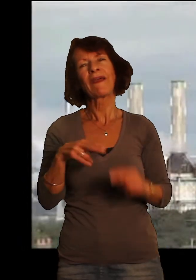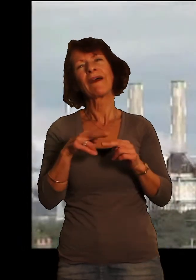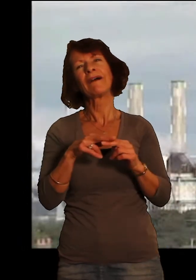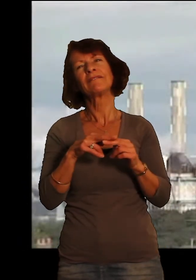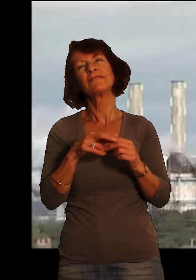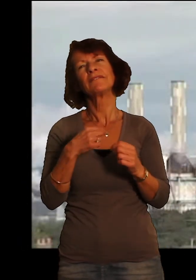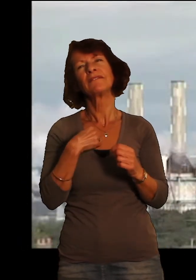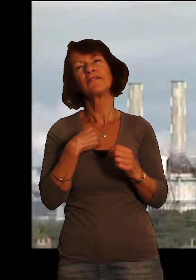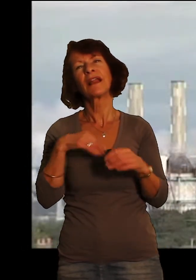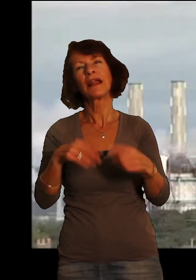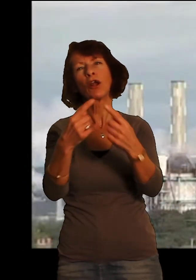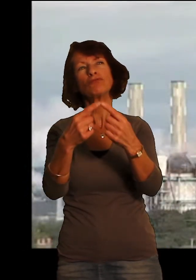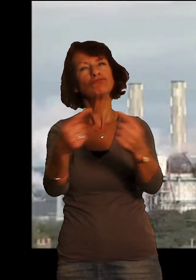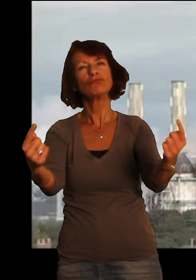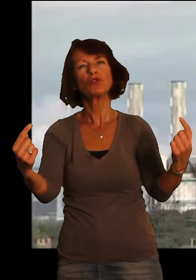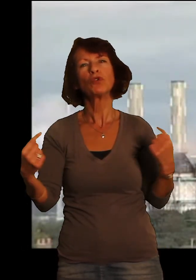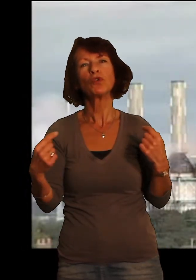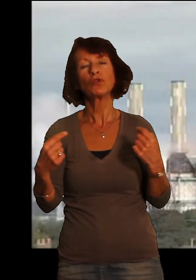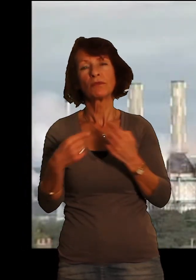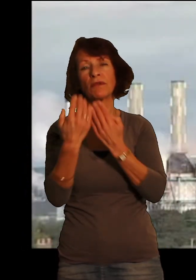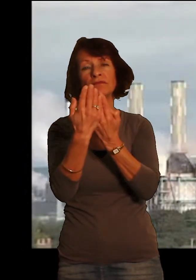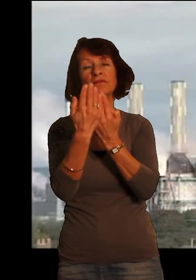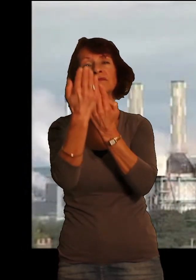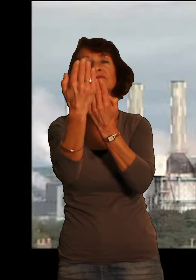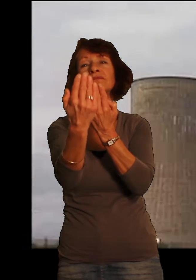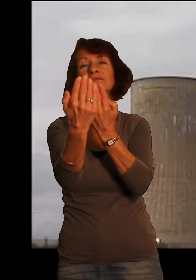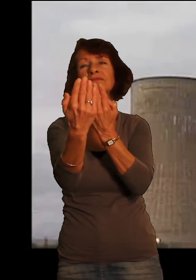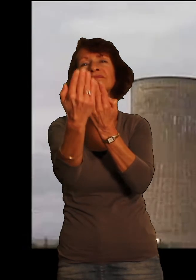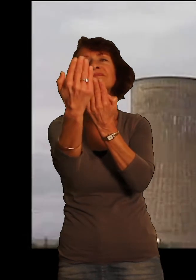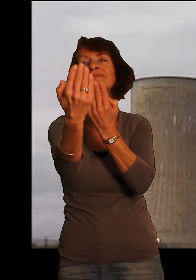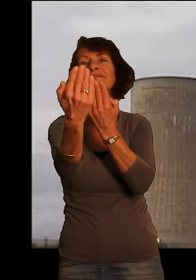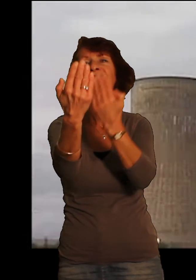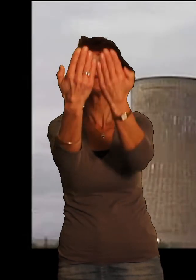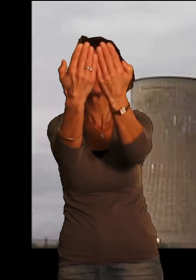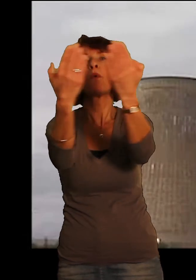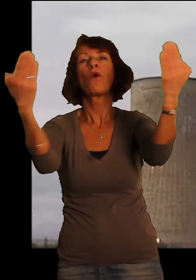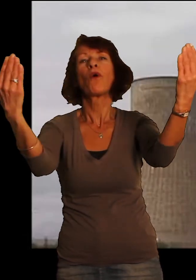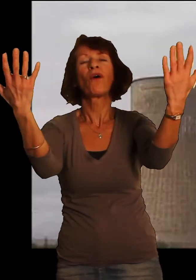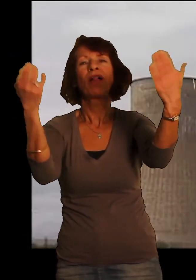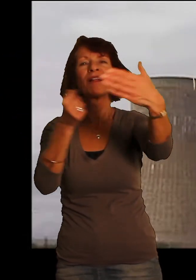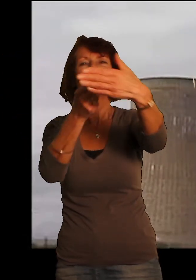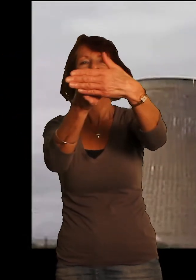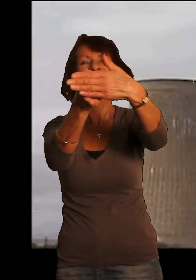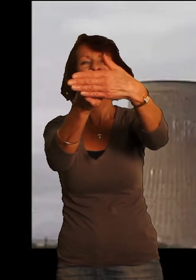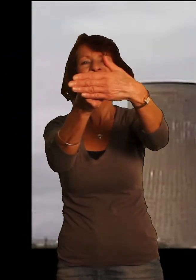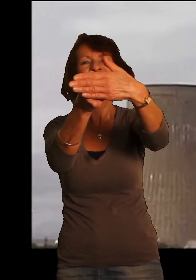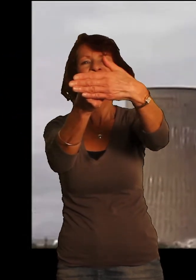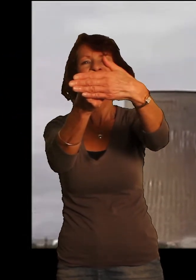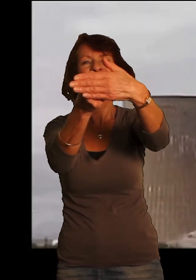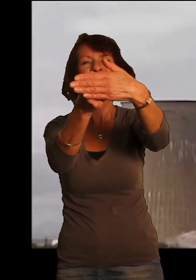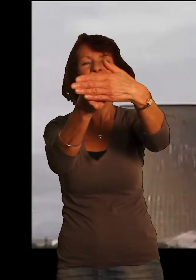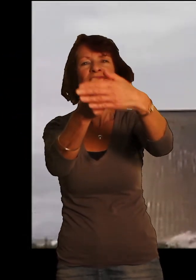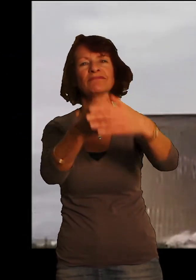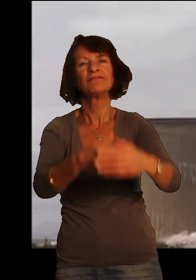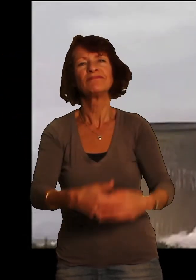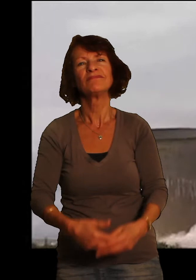After a period of public consultation, the UK Health and Safety Executive, HSE, granted decommissioning consent for Calder